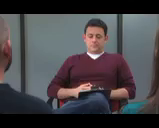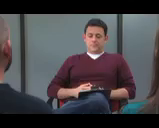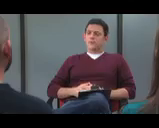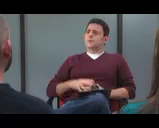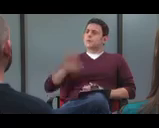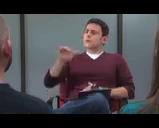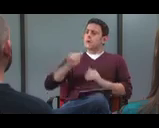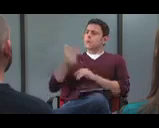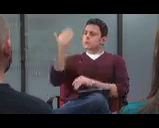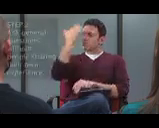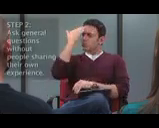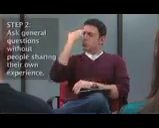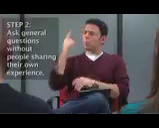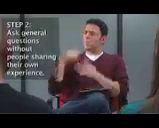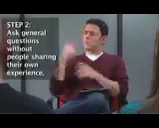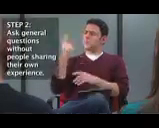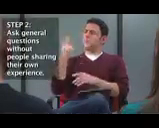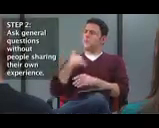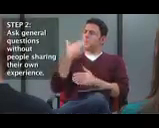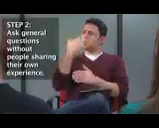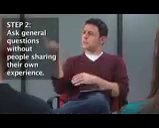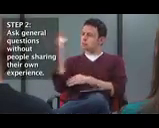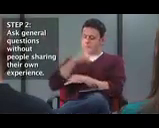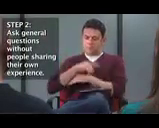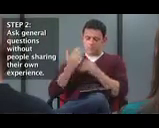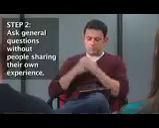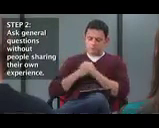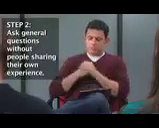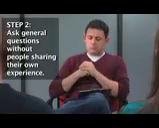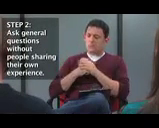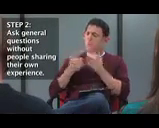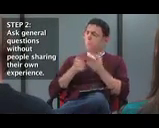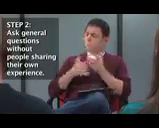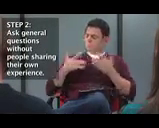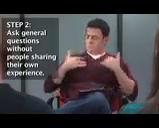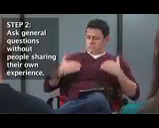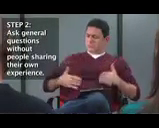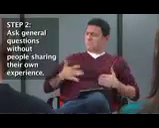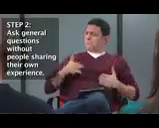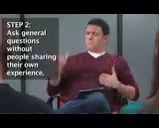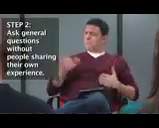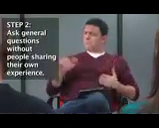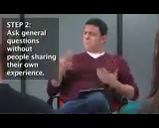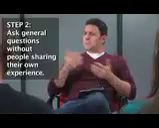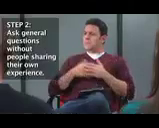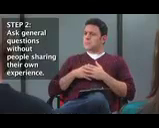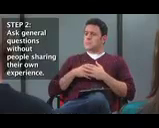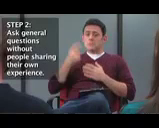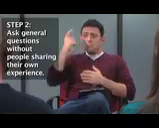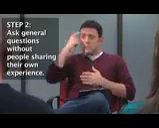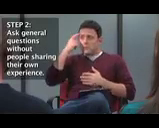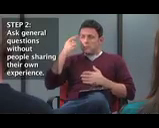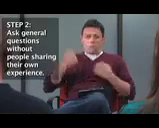So how do you know when someone is having a good day? What are they like physically, mentally, emotionally?